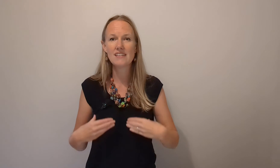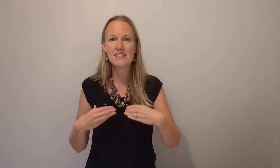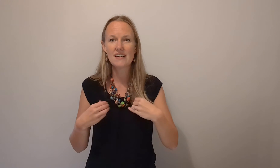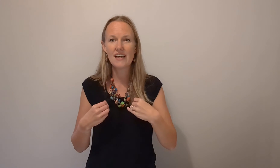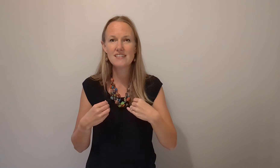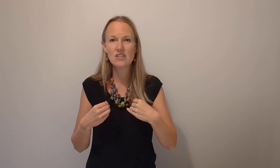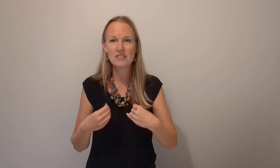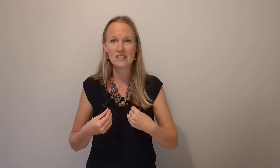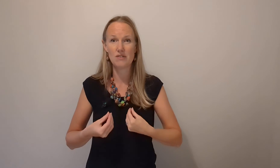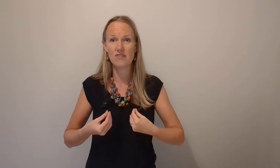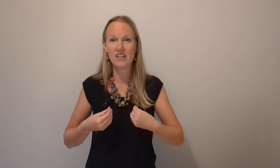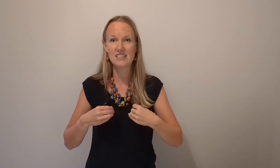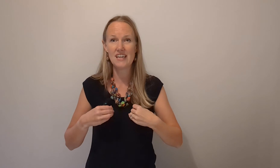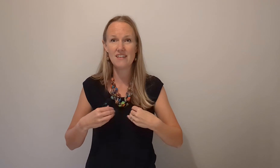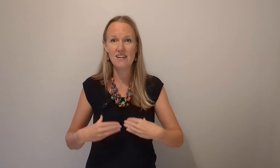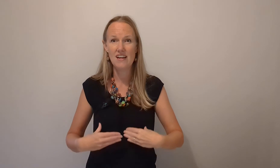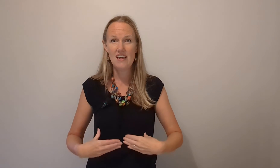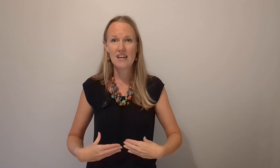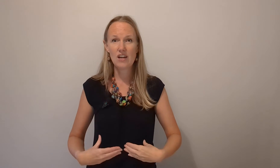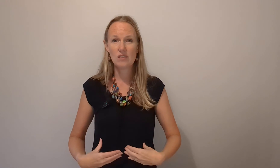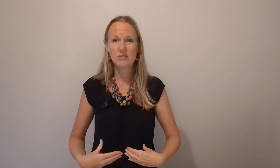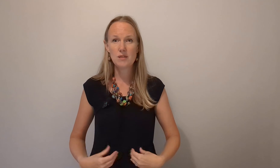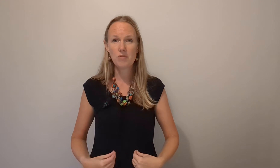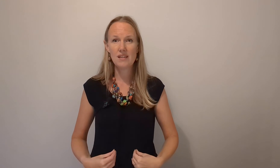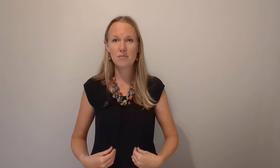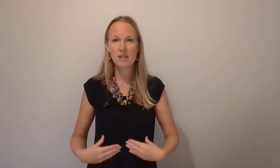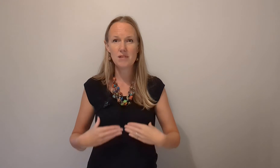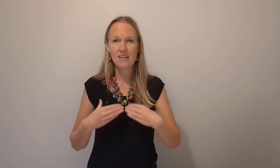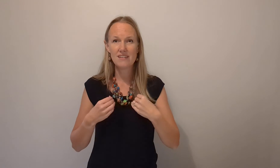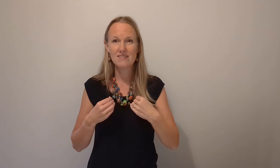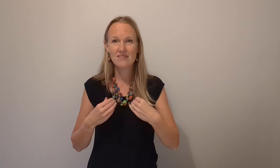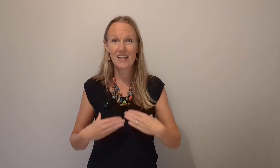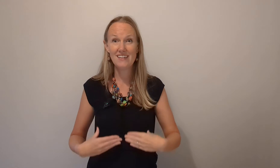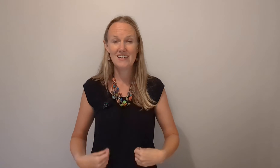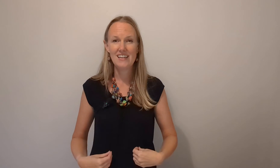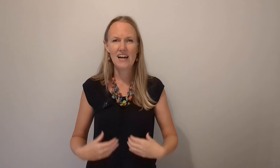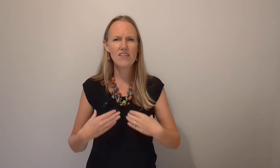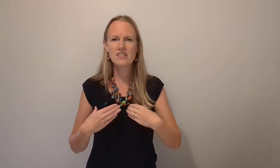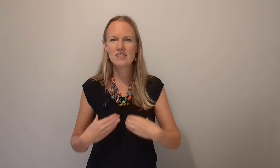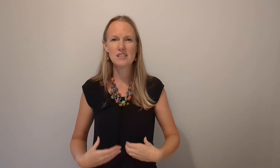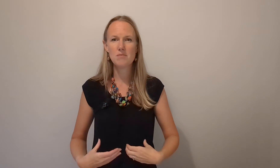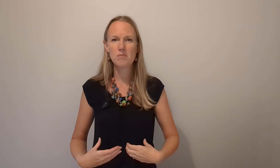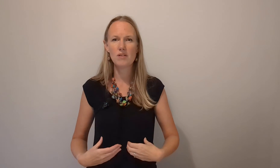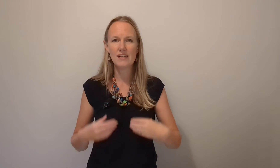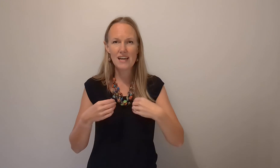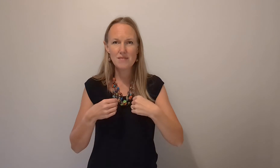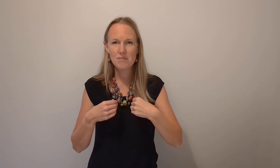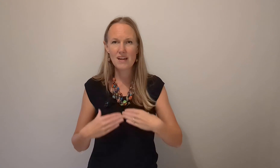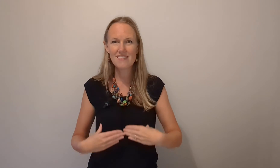lungs here, okay? So you start with your fingers together and go separate and then bring them together, okay? I've also just seen people go like that, but I always